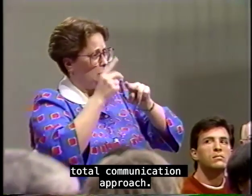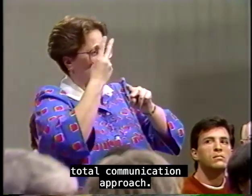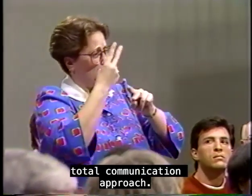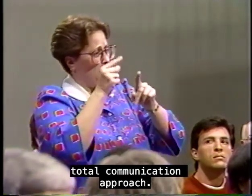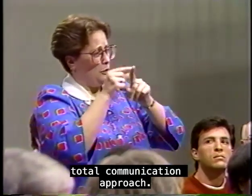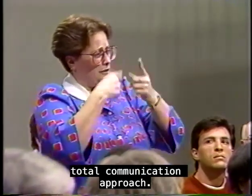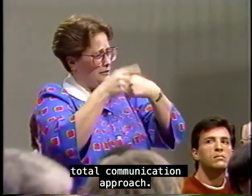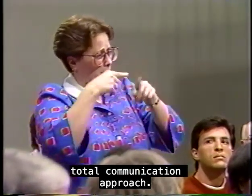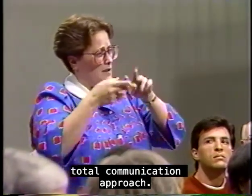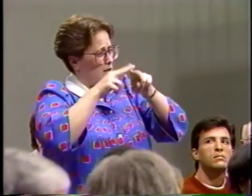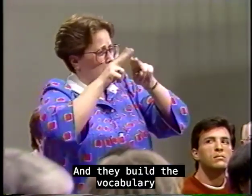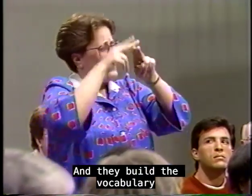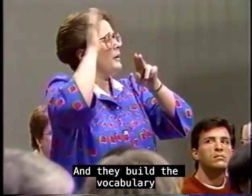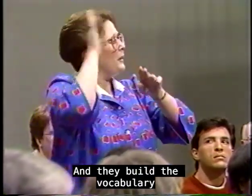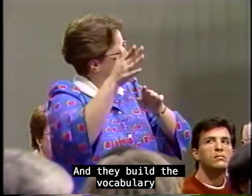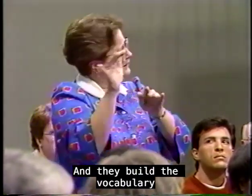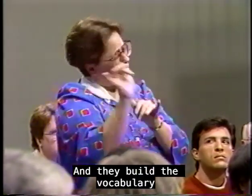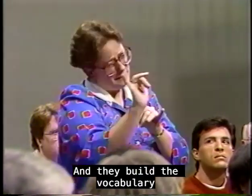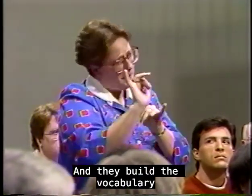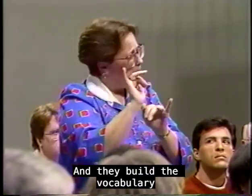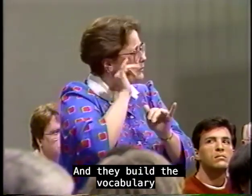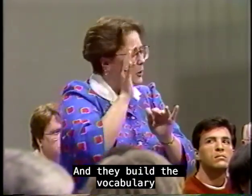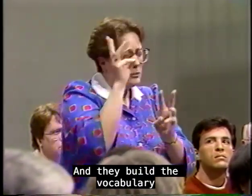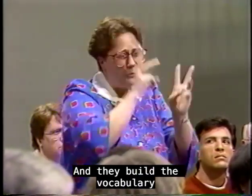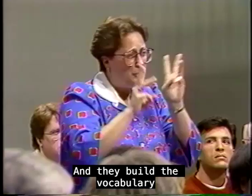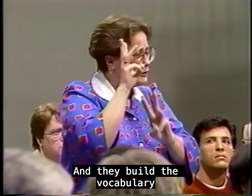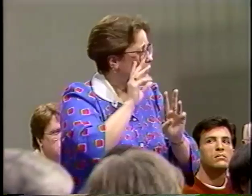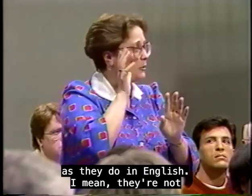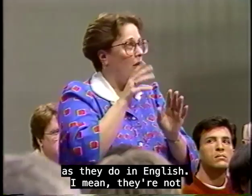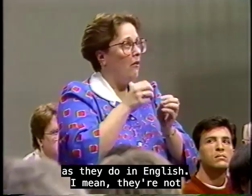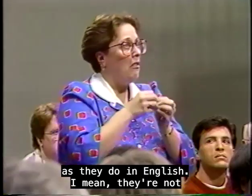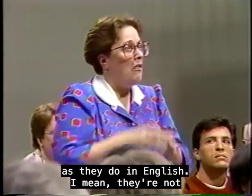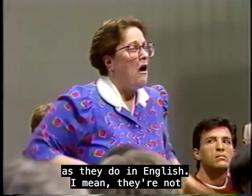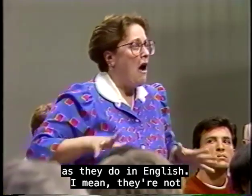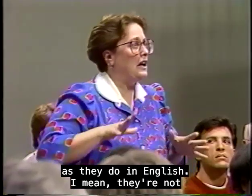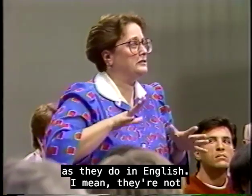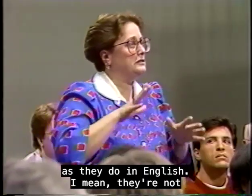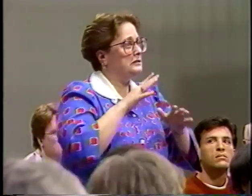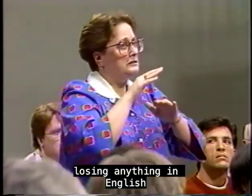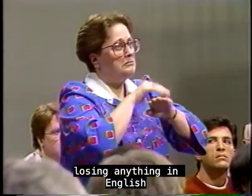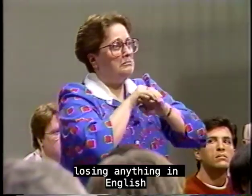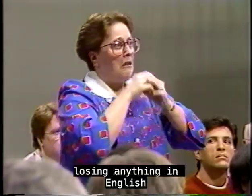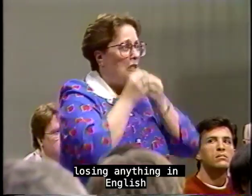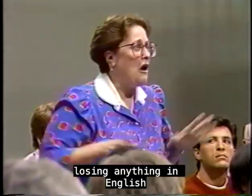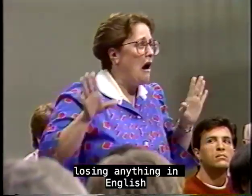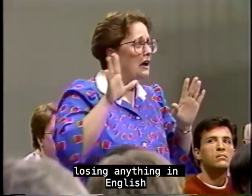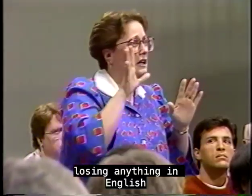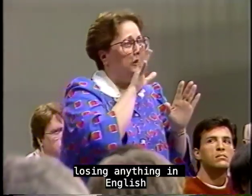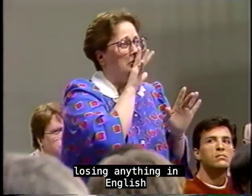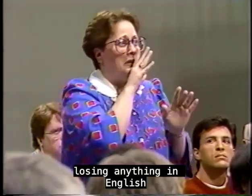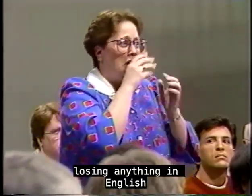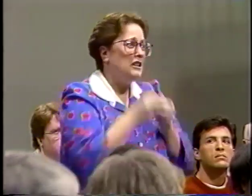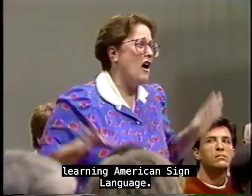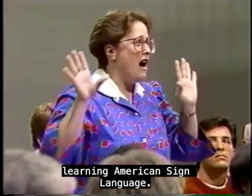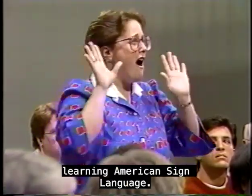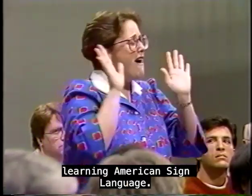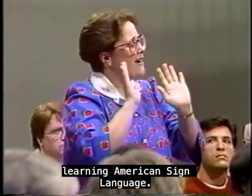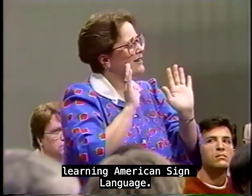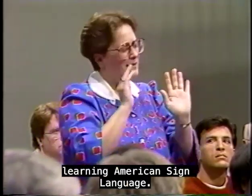communication approach. And they build the vocabulary in sign language as they do in English. I mean, they're not losing anything in English as a result of learning American Sign